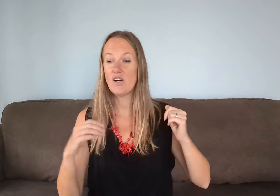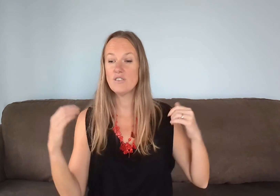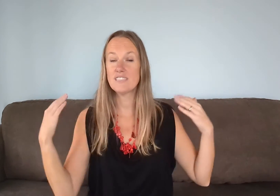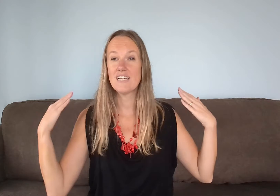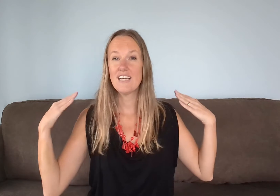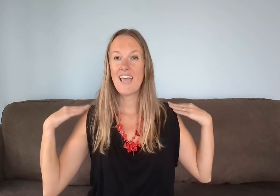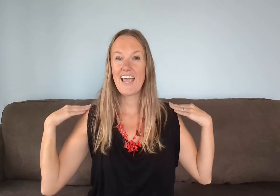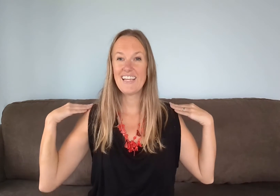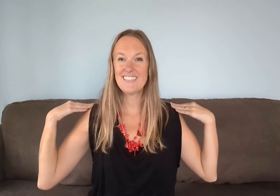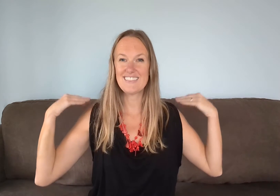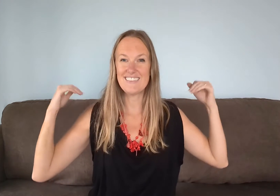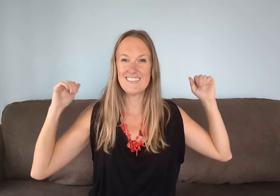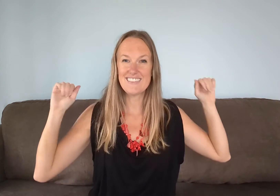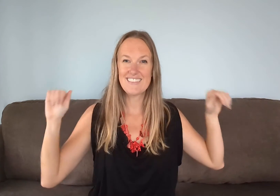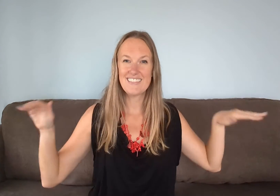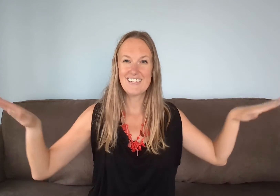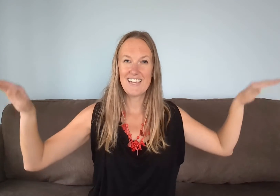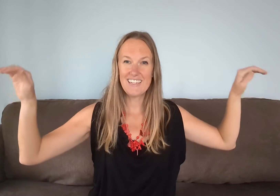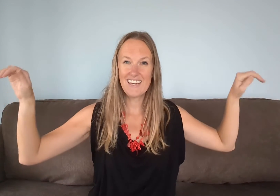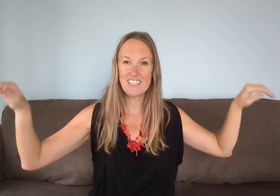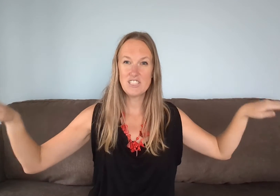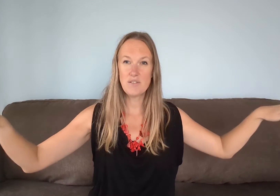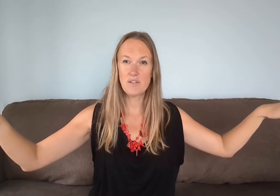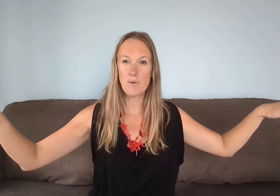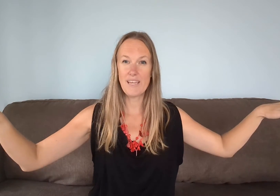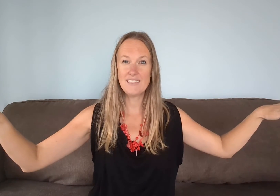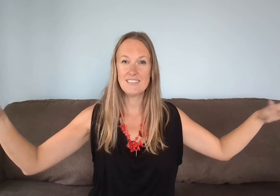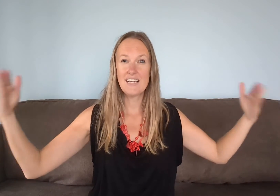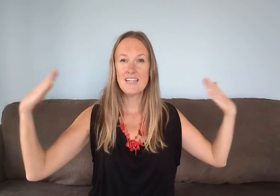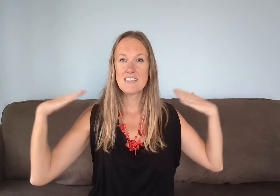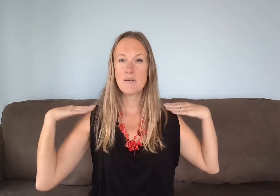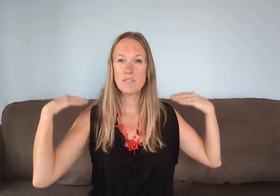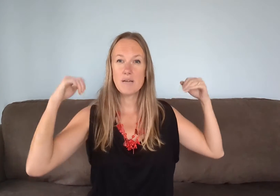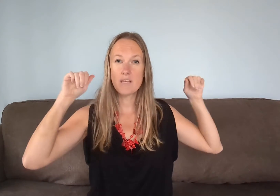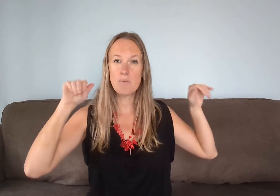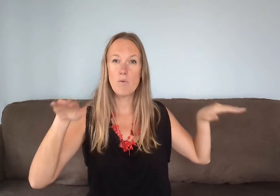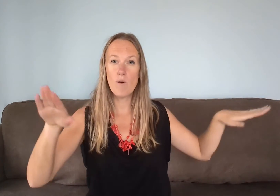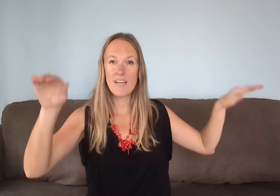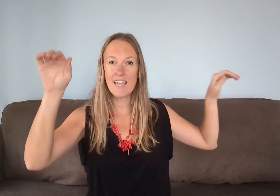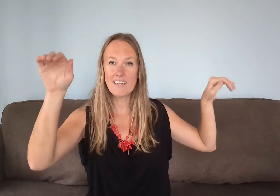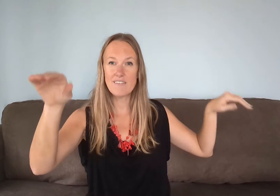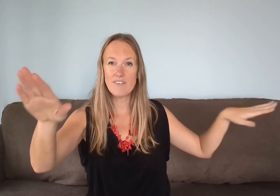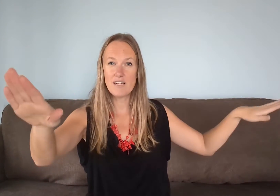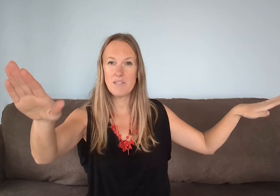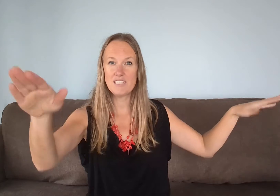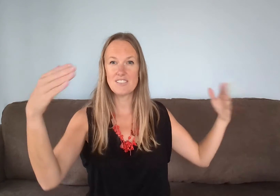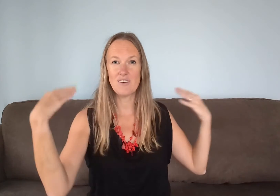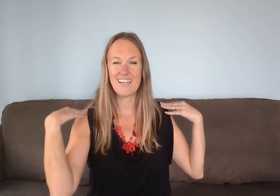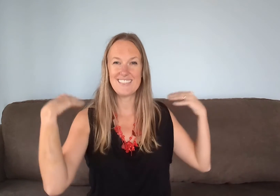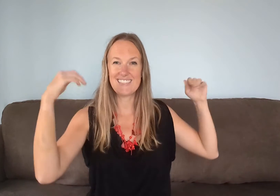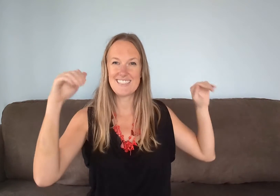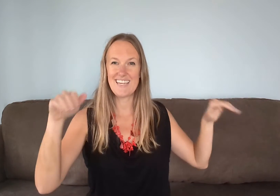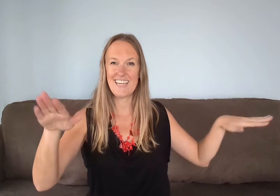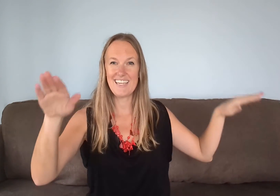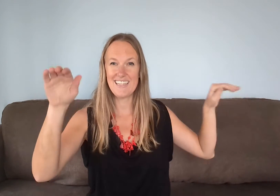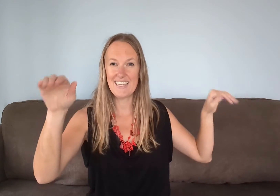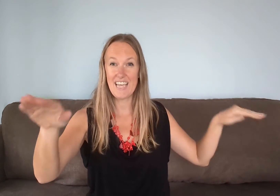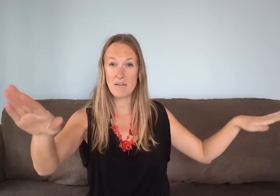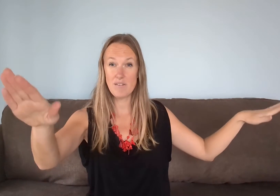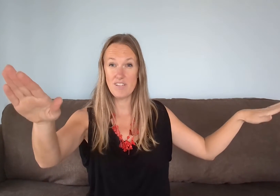hosts, angels. Okay, kind of show your wings. Sometimes I put one hand in front of me just so I can stay in the camera view.